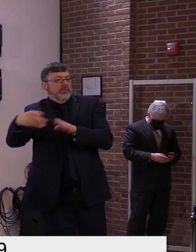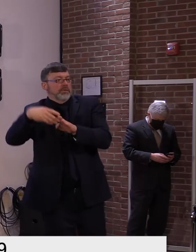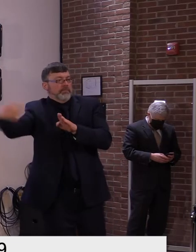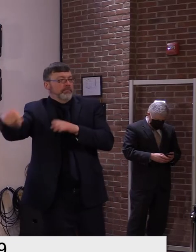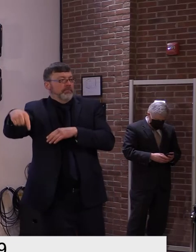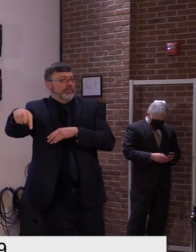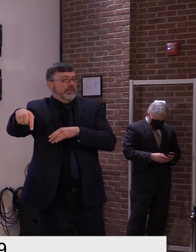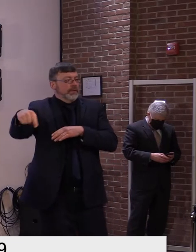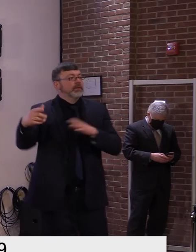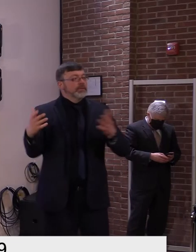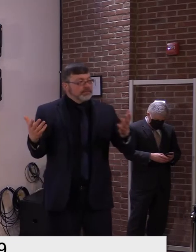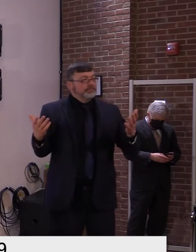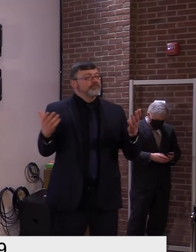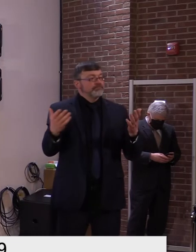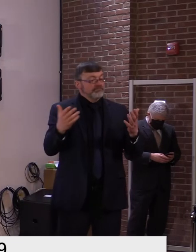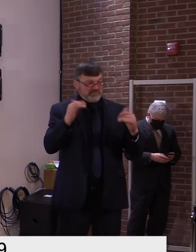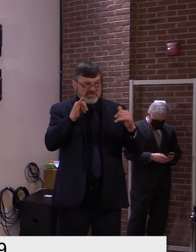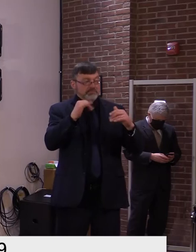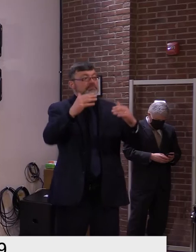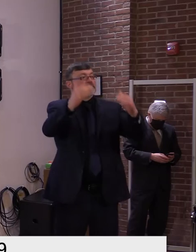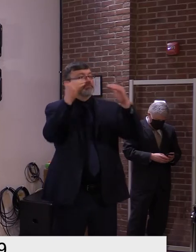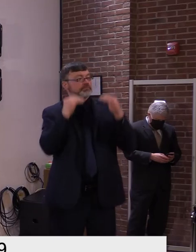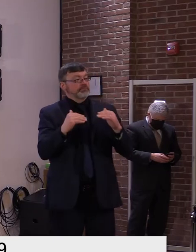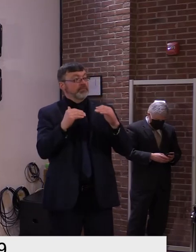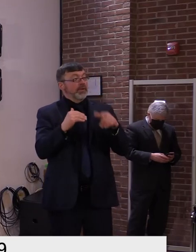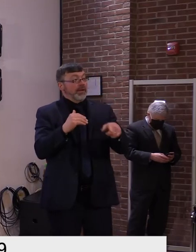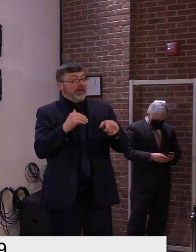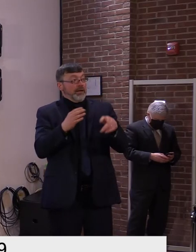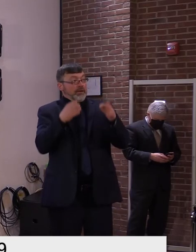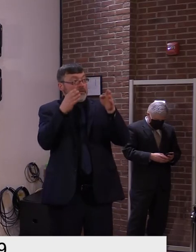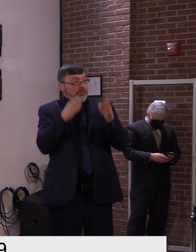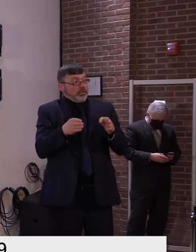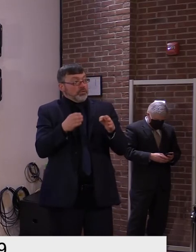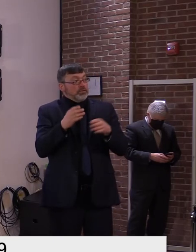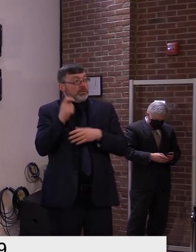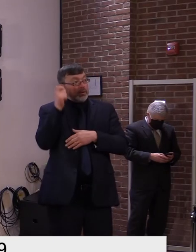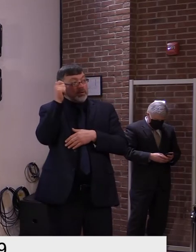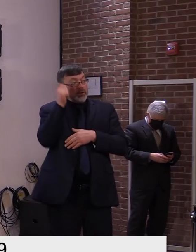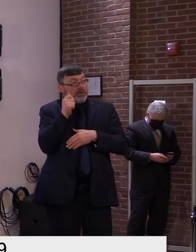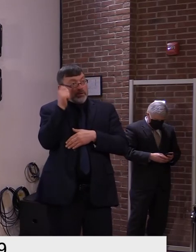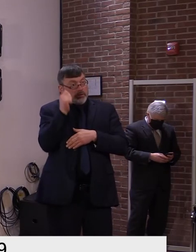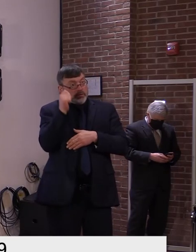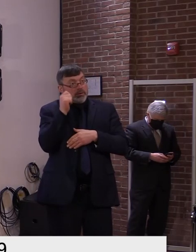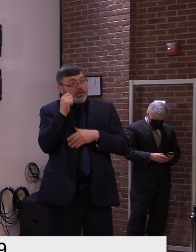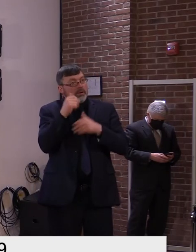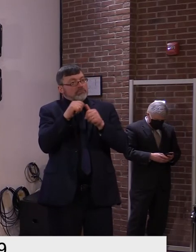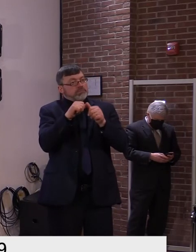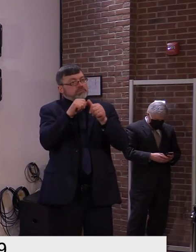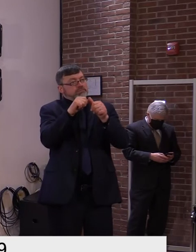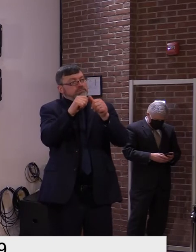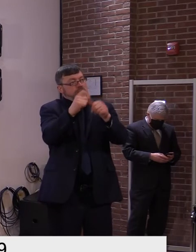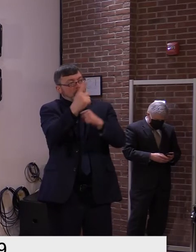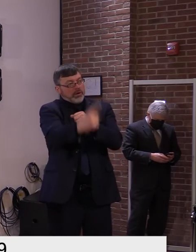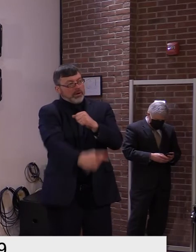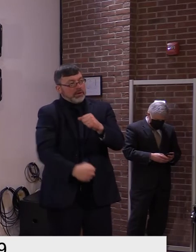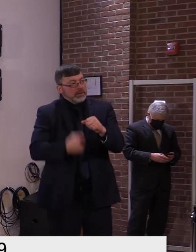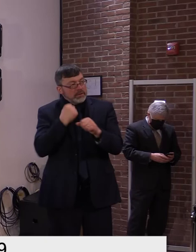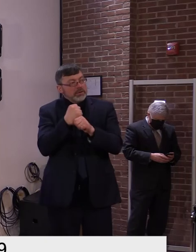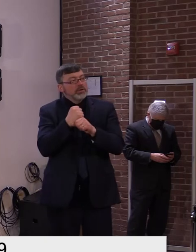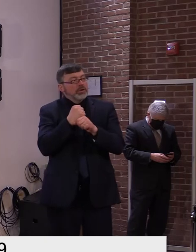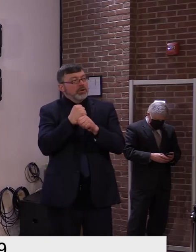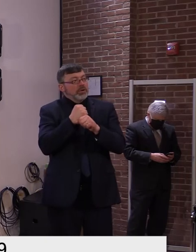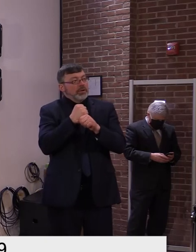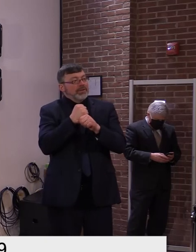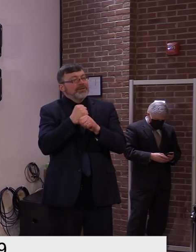collecting benefits from the time they originally open their claim, they must refile for benefits at that 12-month